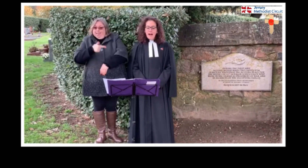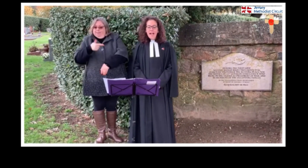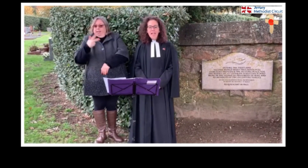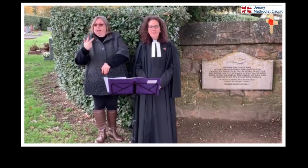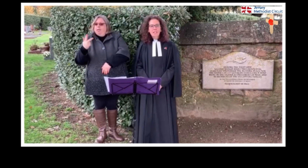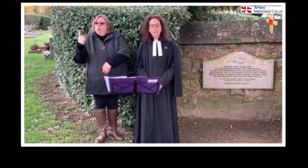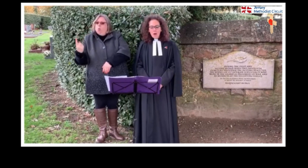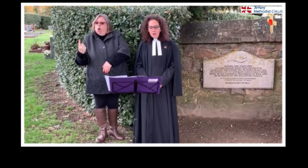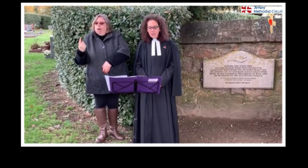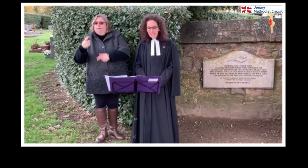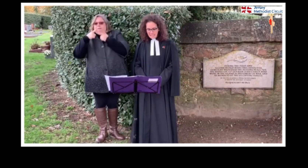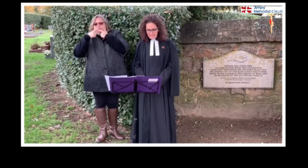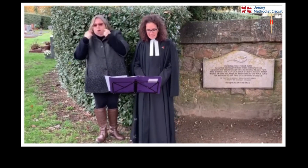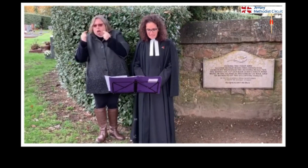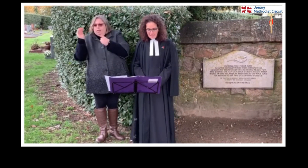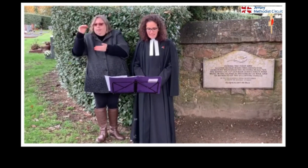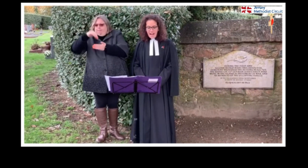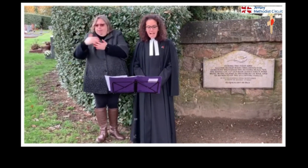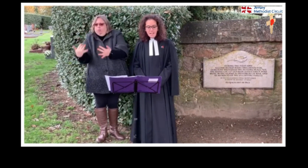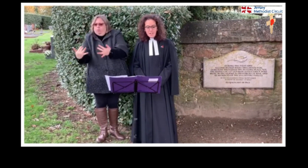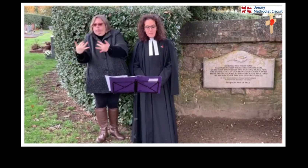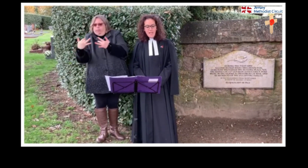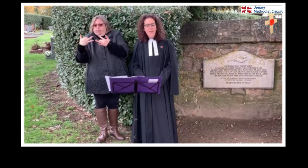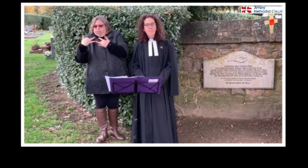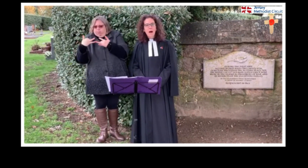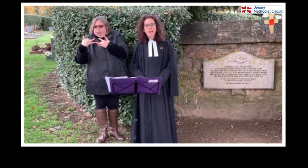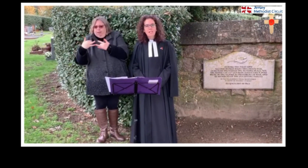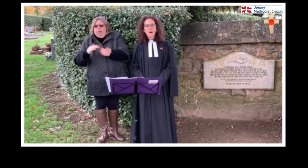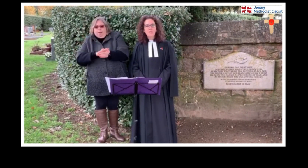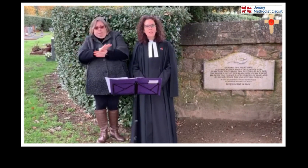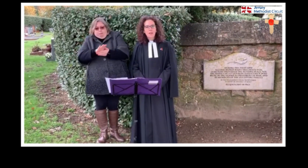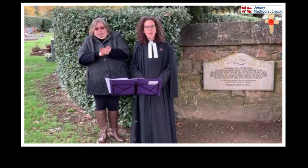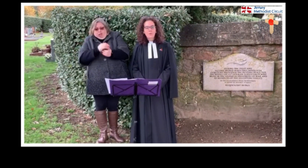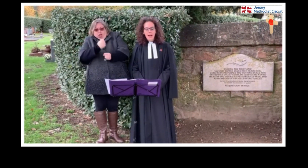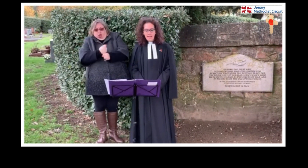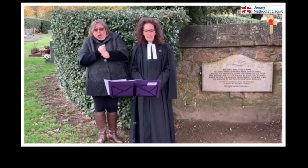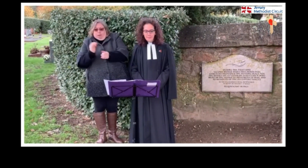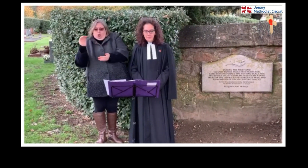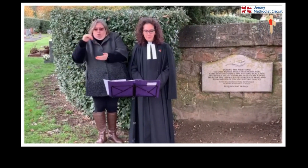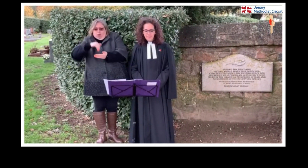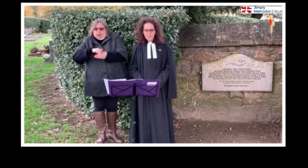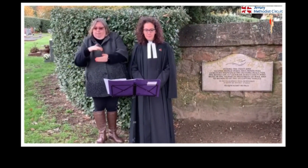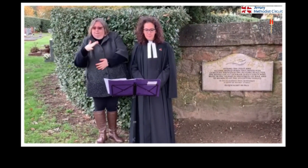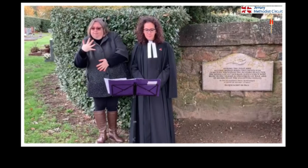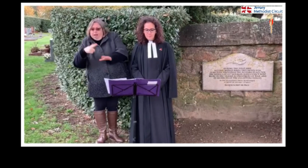And for 5 long years, the island became part of the Third Reich.